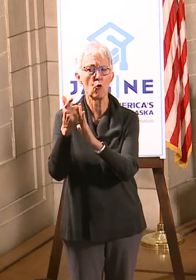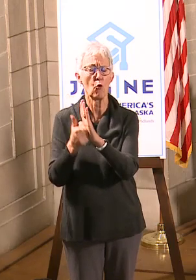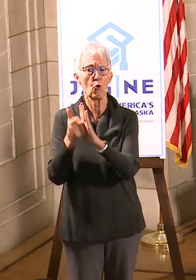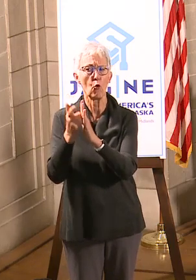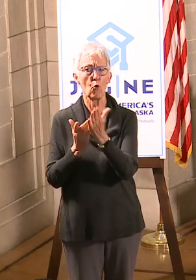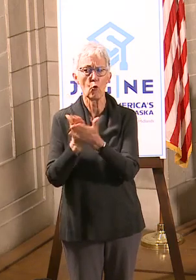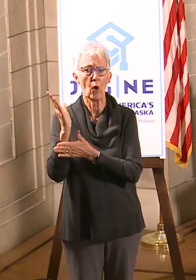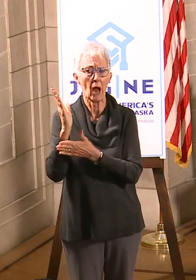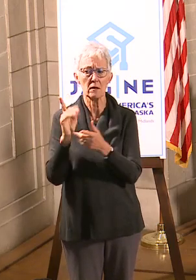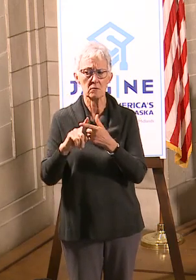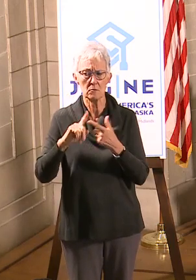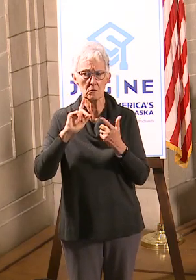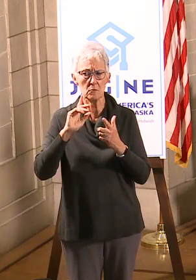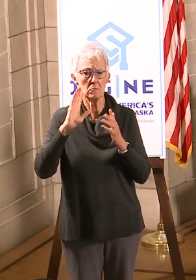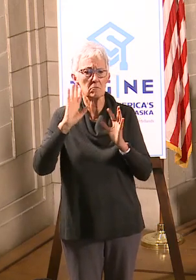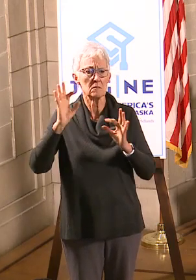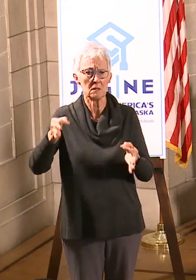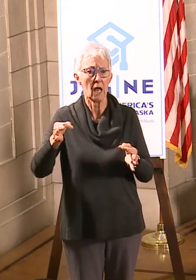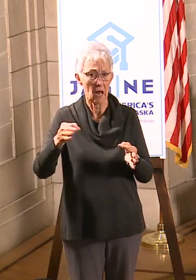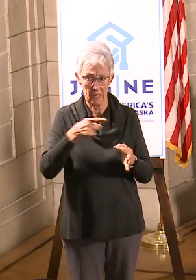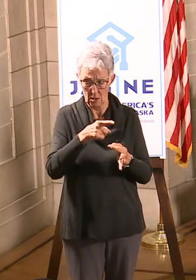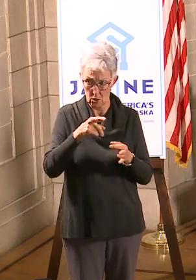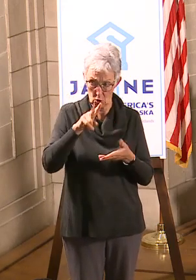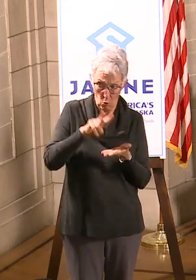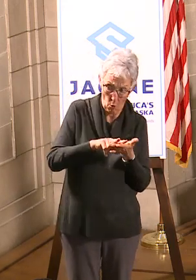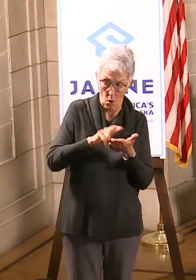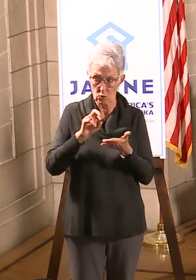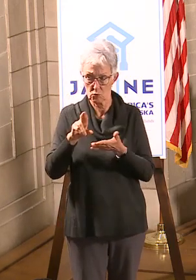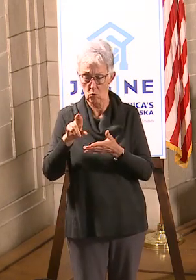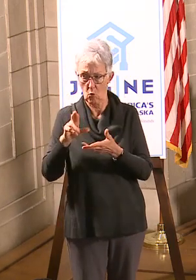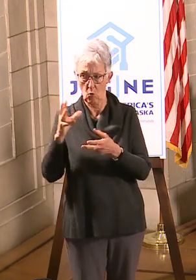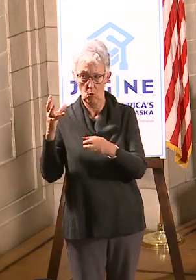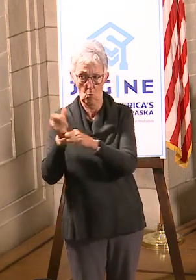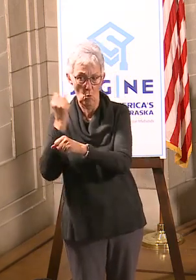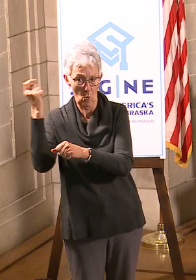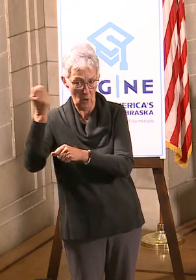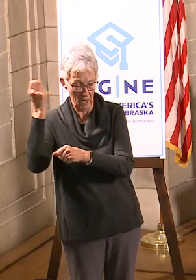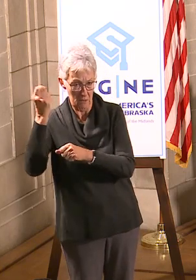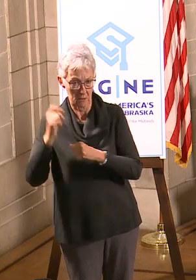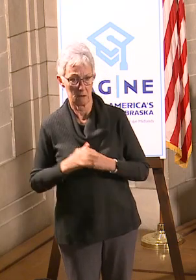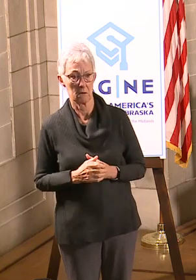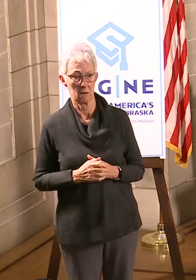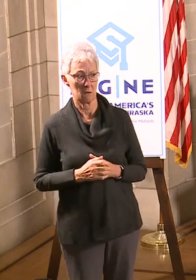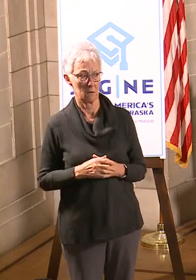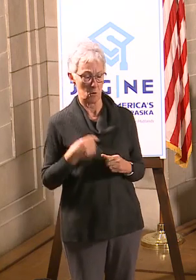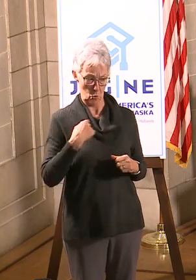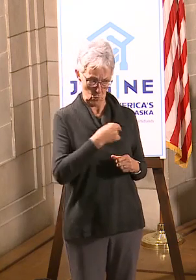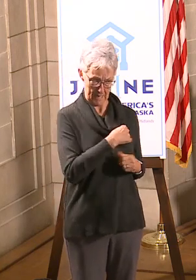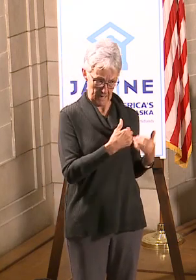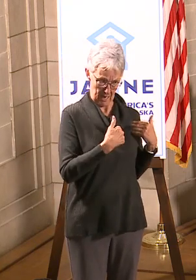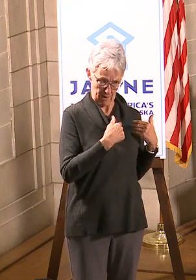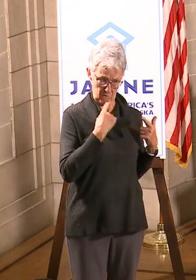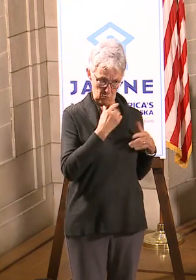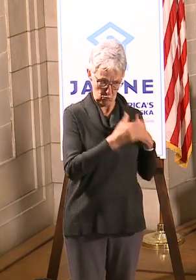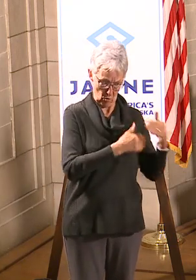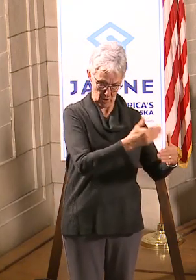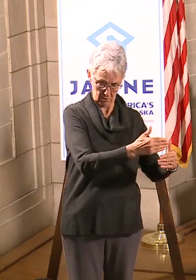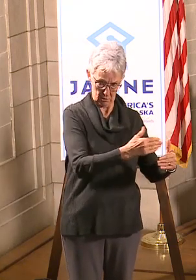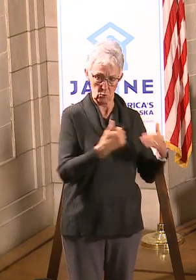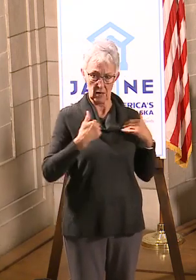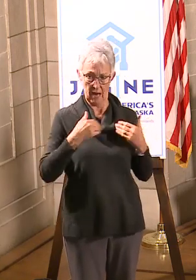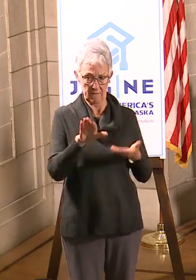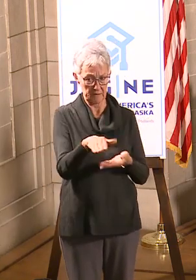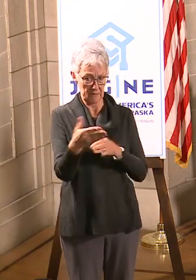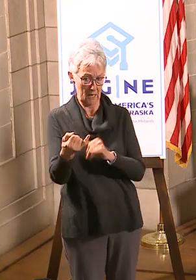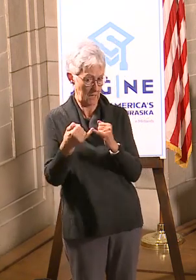those are all expired yet, so that we have a process here in this country to be able to go through this. We have deadlines to be able to meet, and we just got to